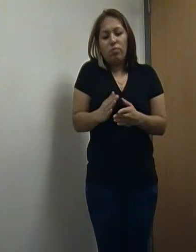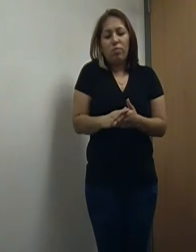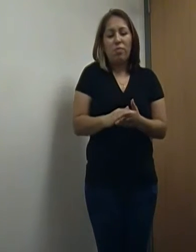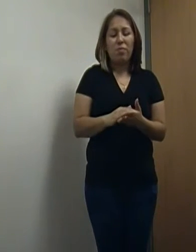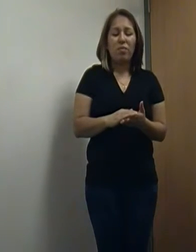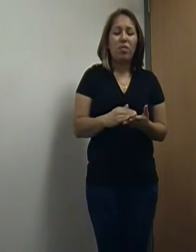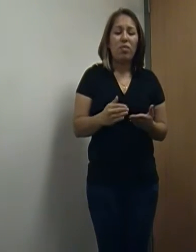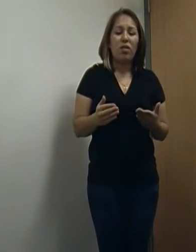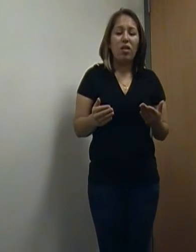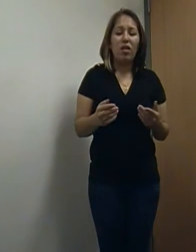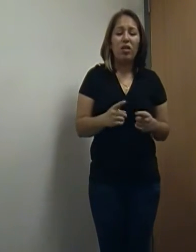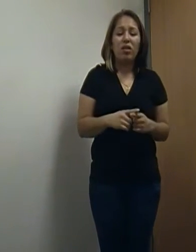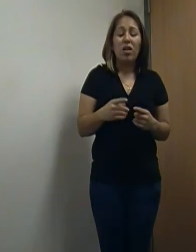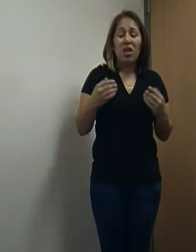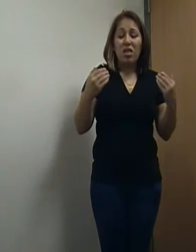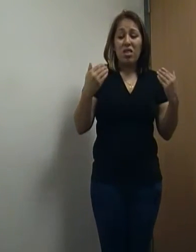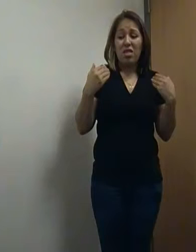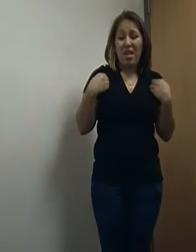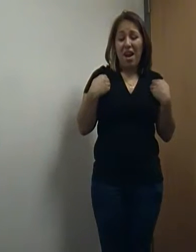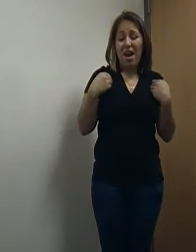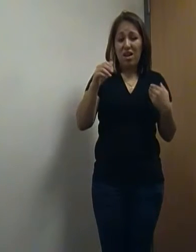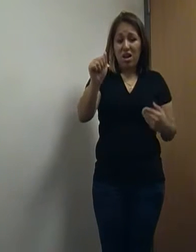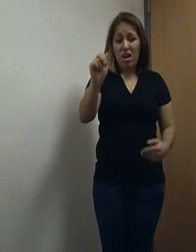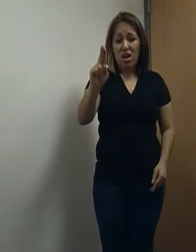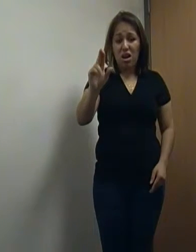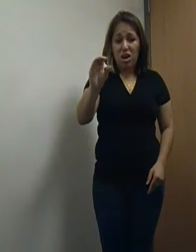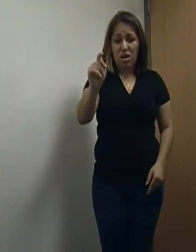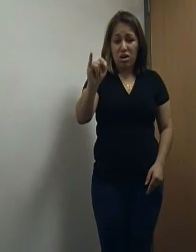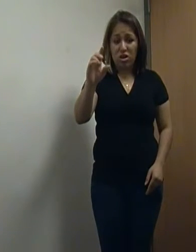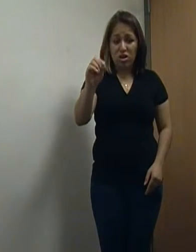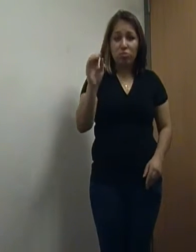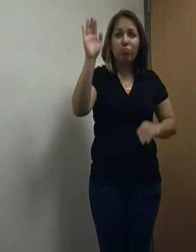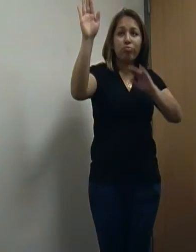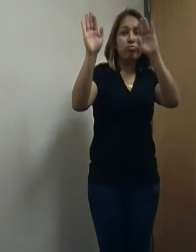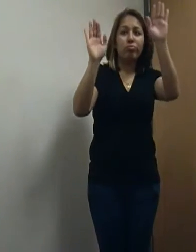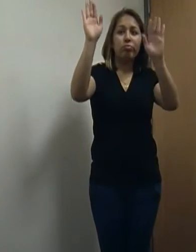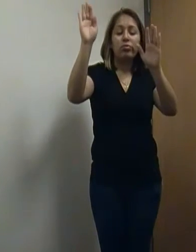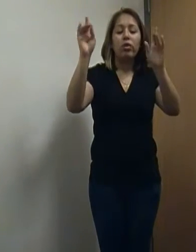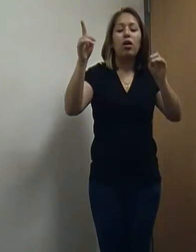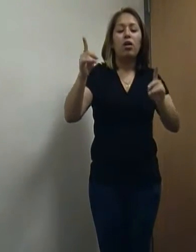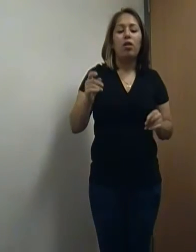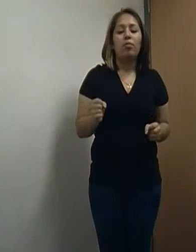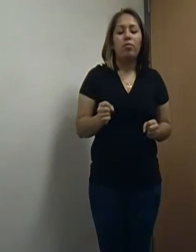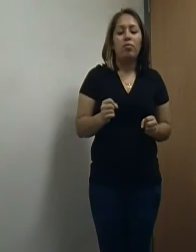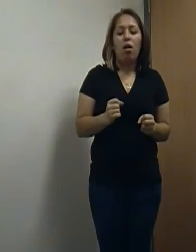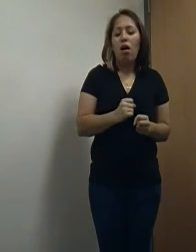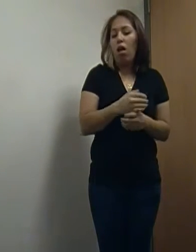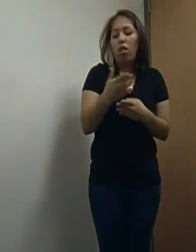auctioned to the general public, and so many of the things were lost to the family.